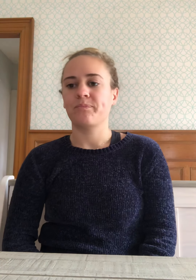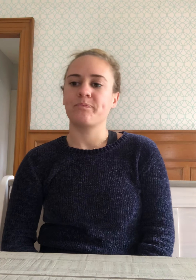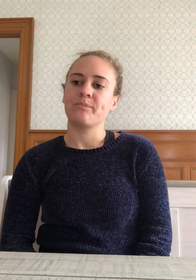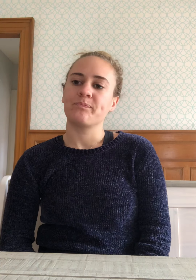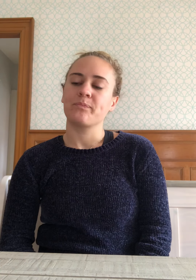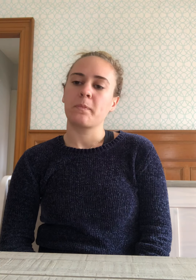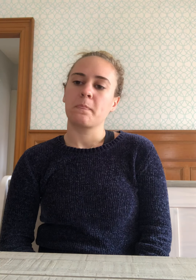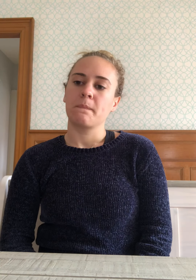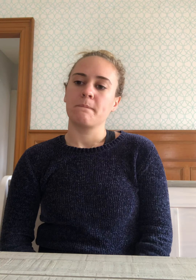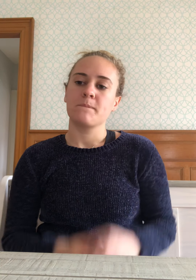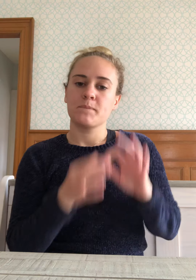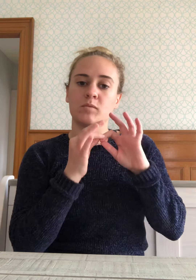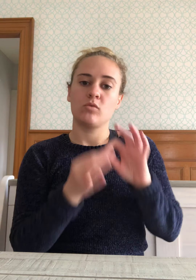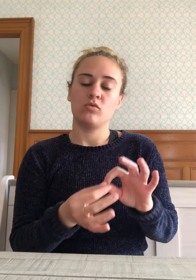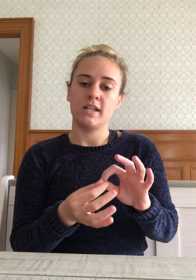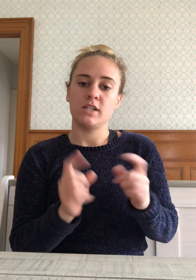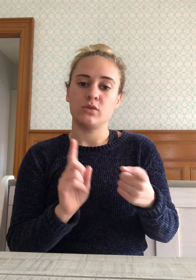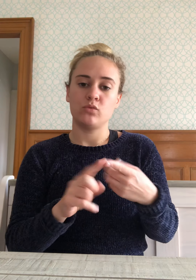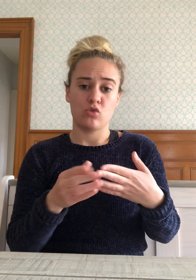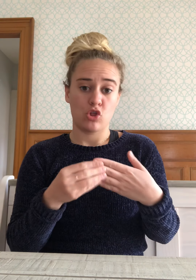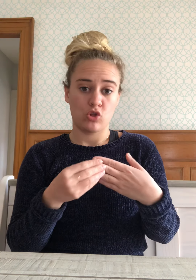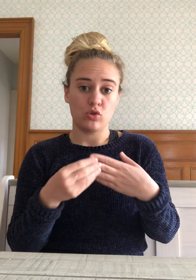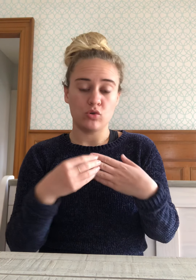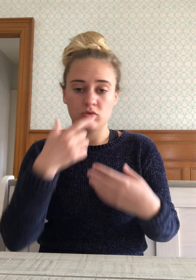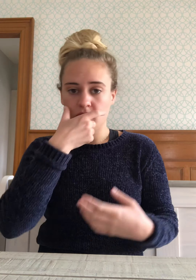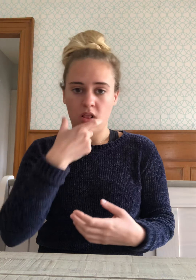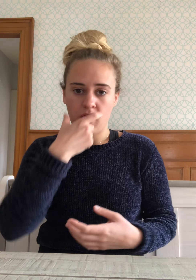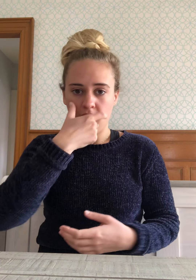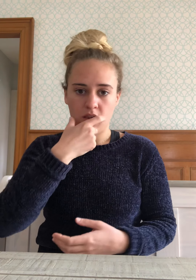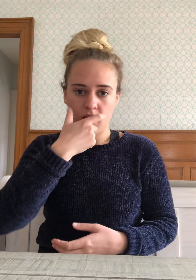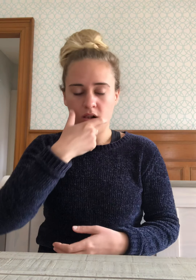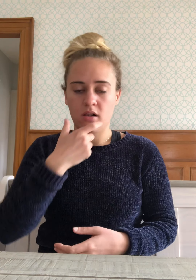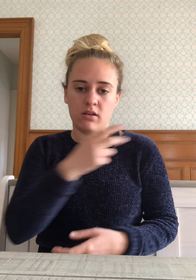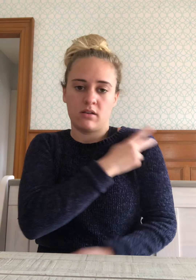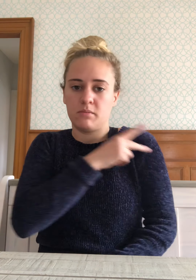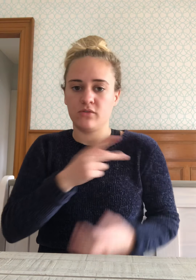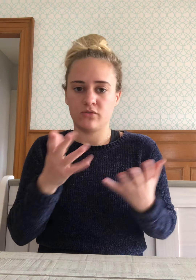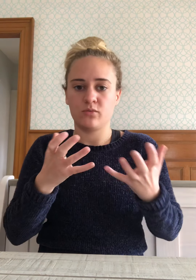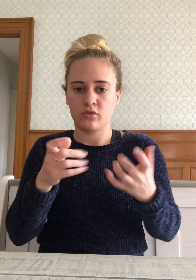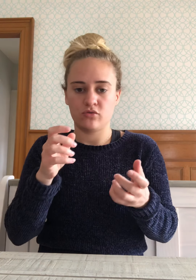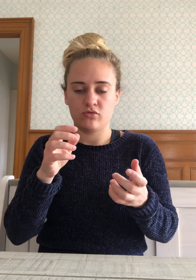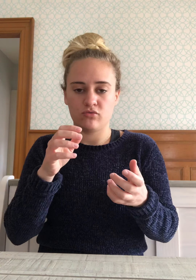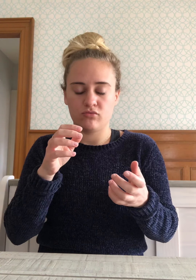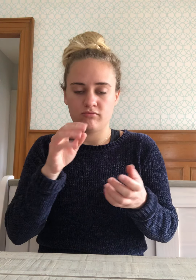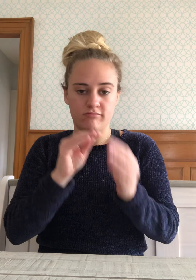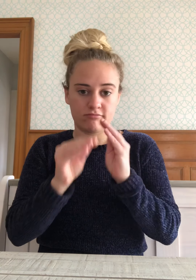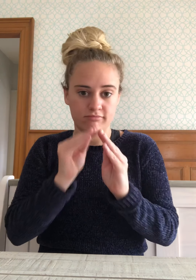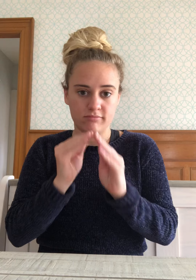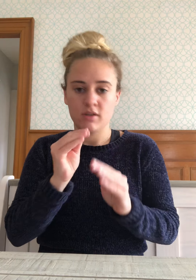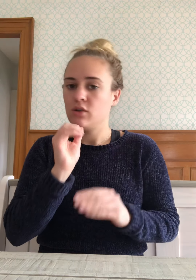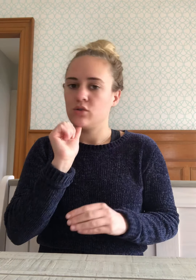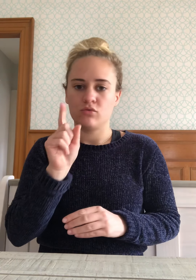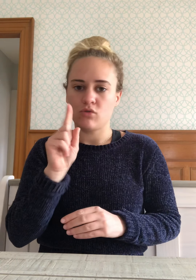With respect to looseness that the patients are looking to correct, again, don't just go right to a reline as a